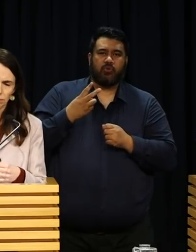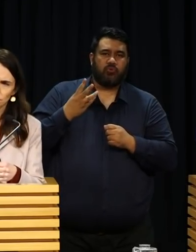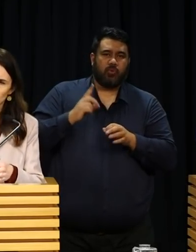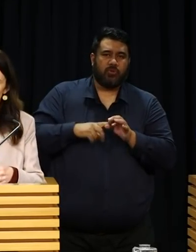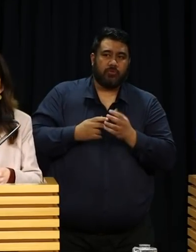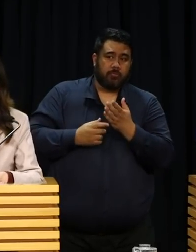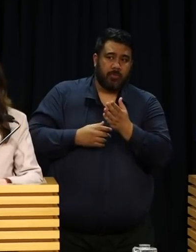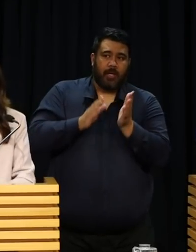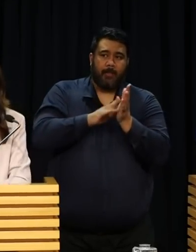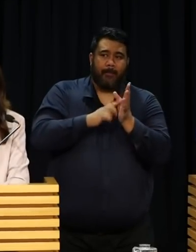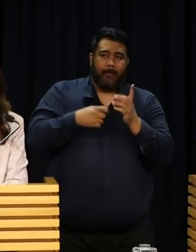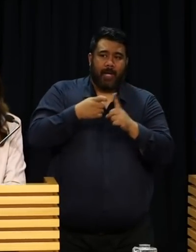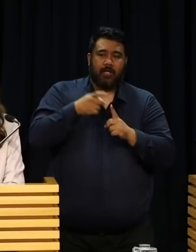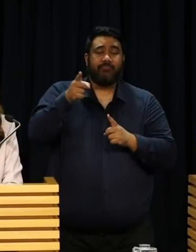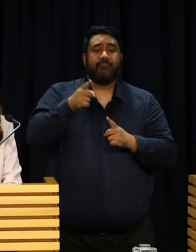Mark.